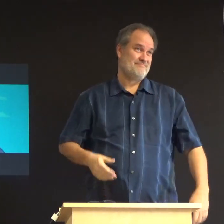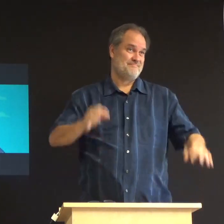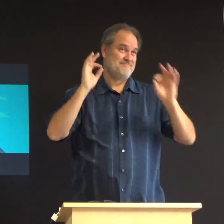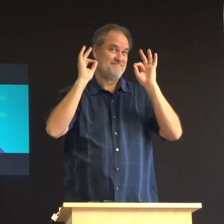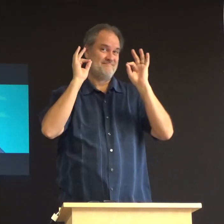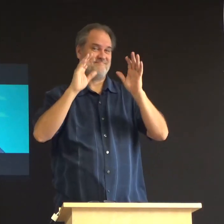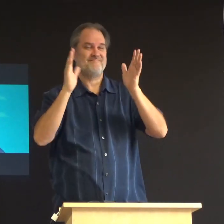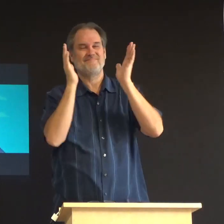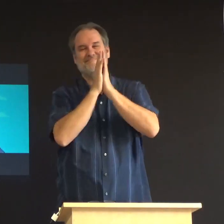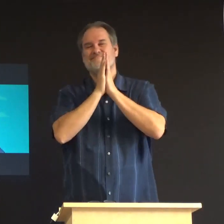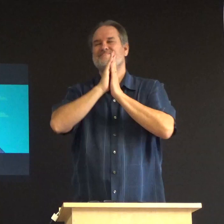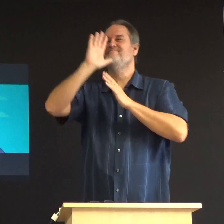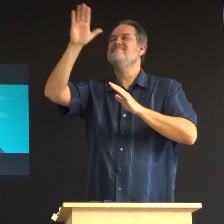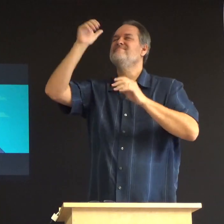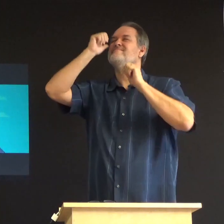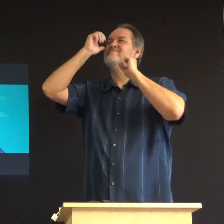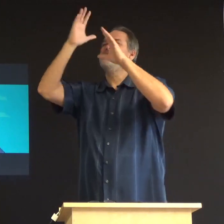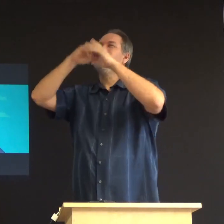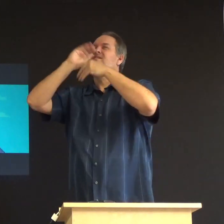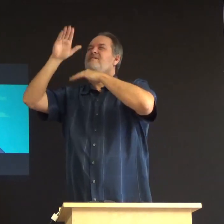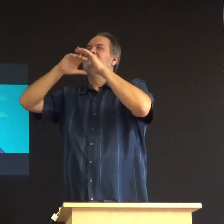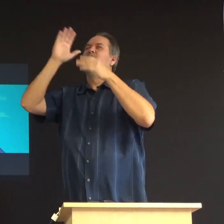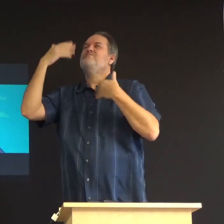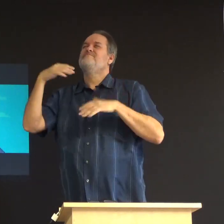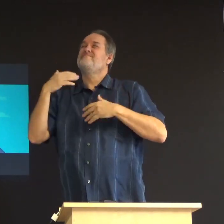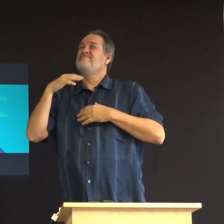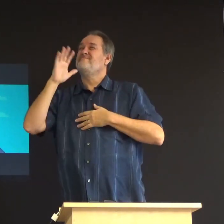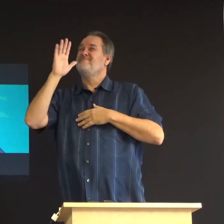Okay. Let's pray. Father in heaven.